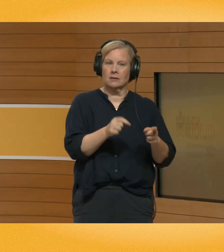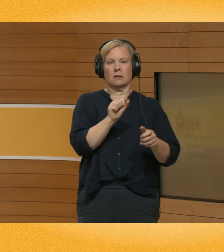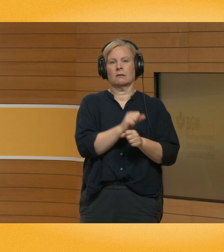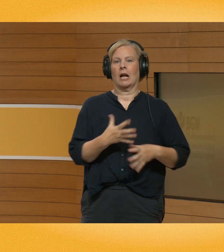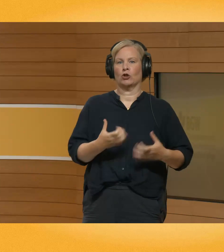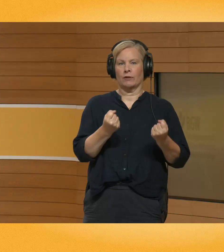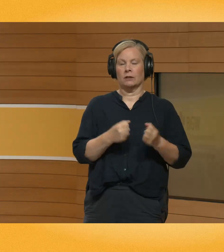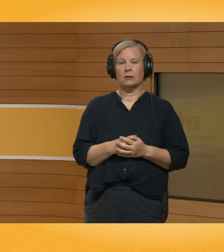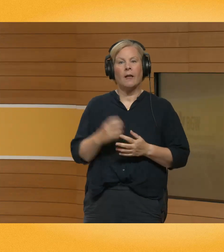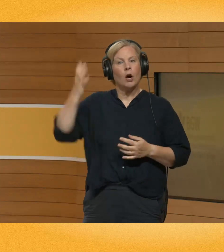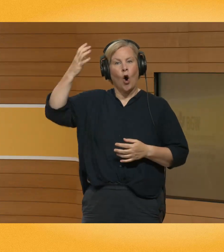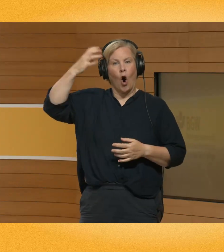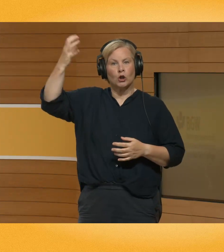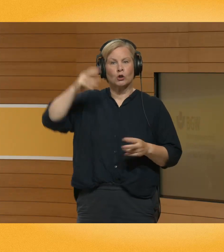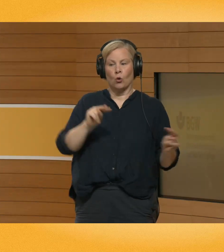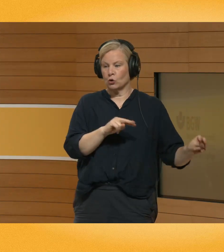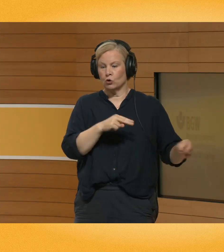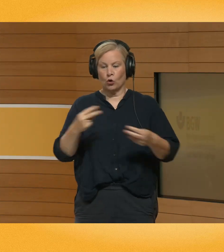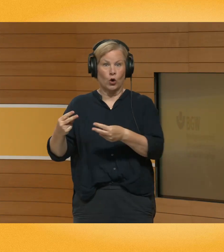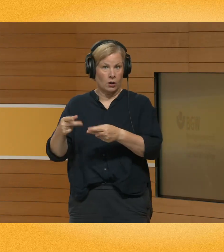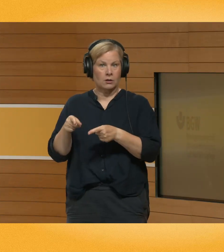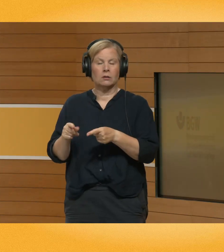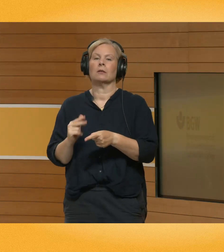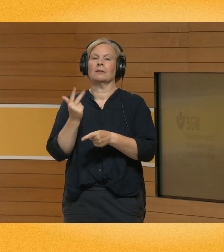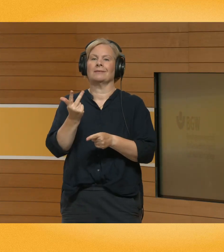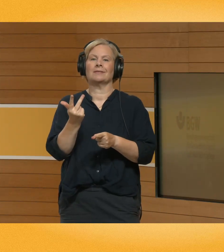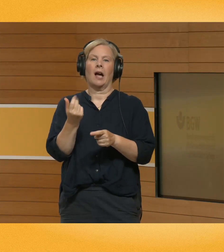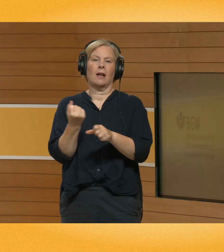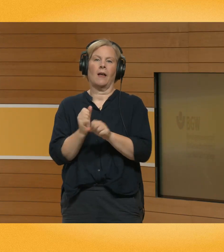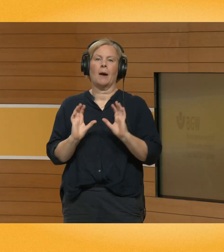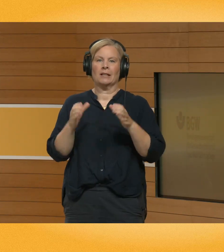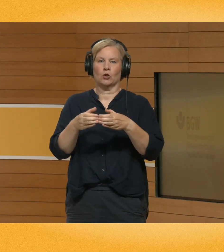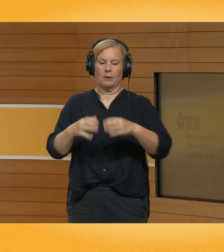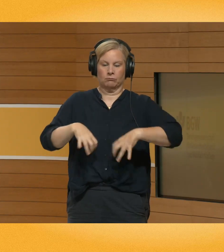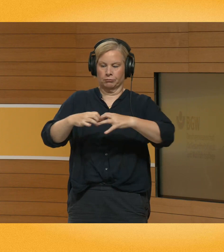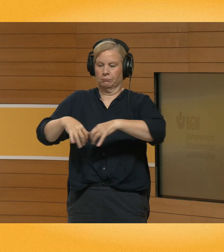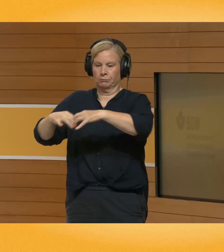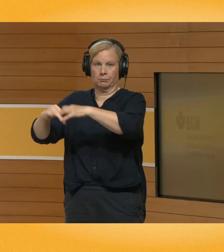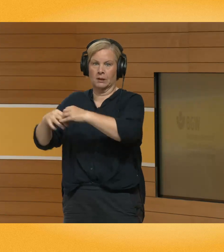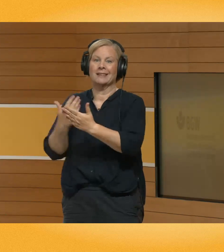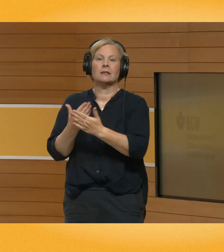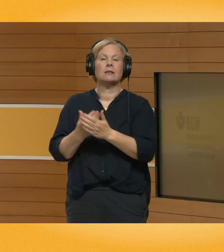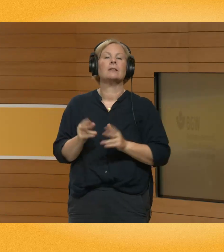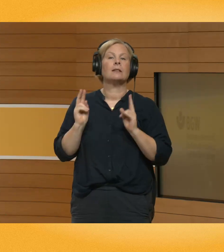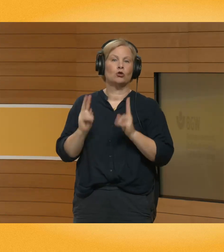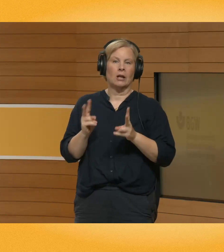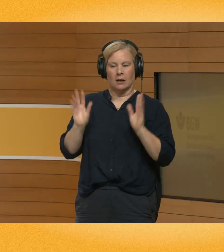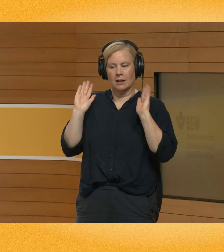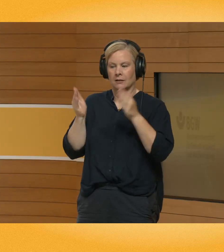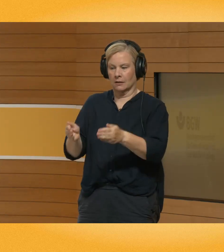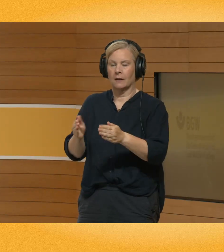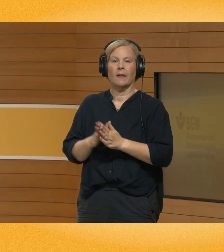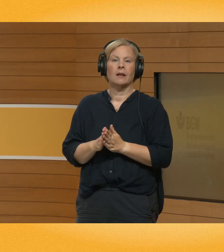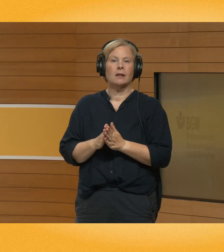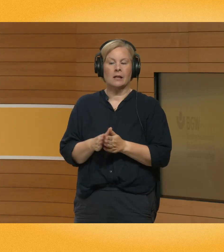groups focused on the pathway to excellence standards, so with the view to going for